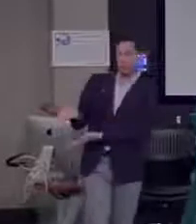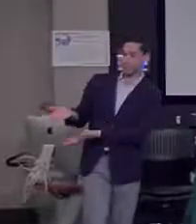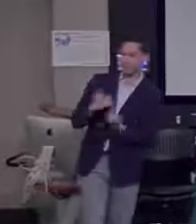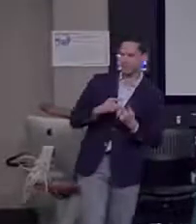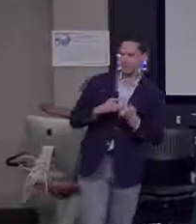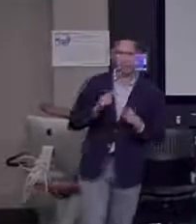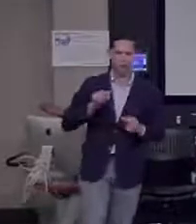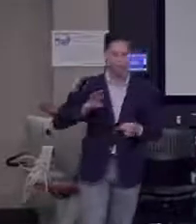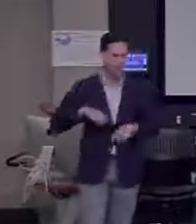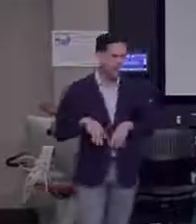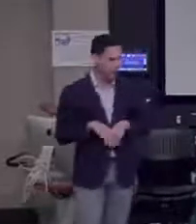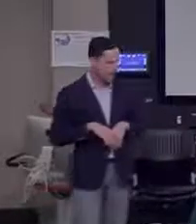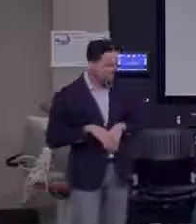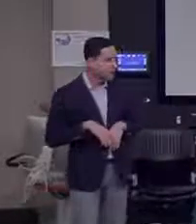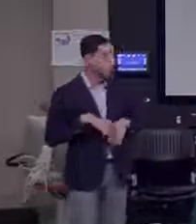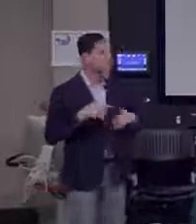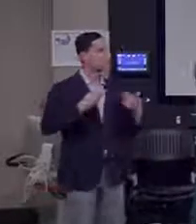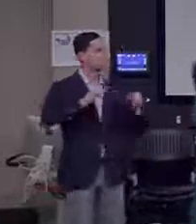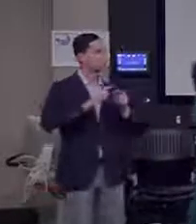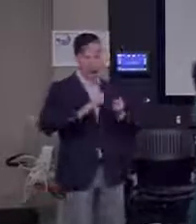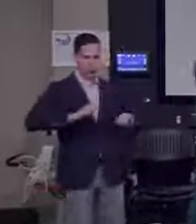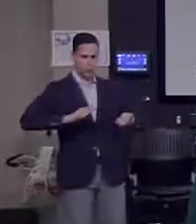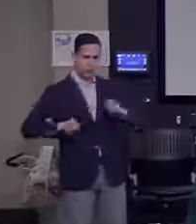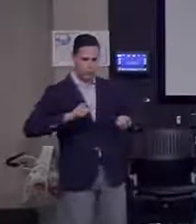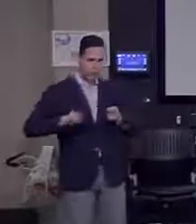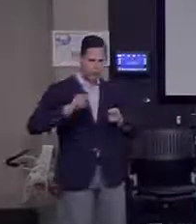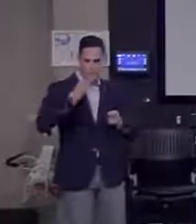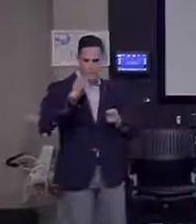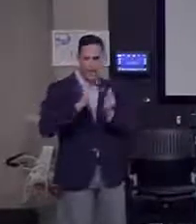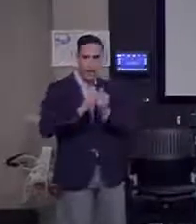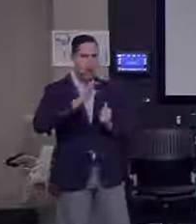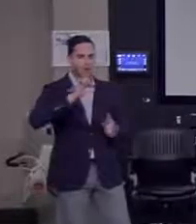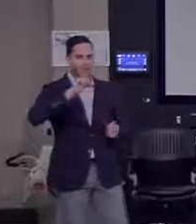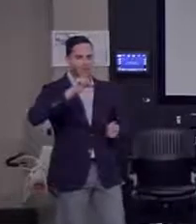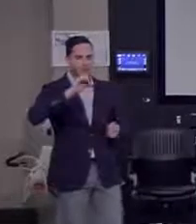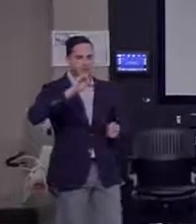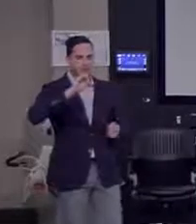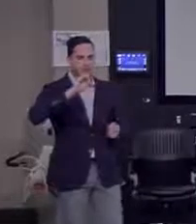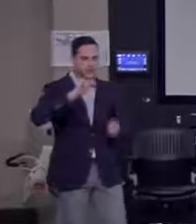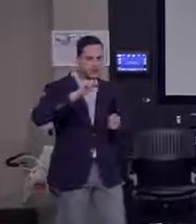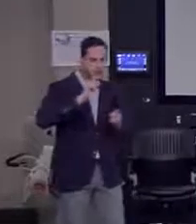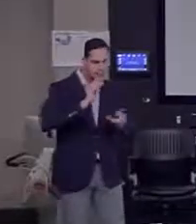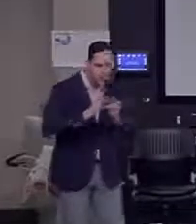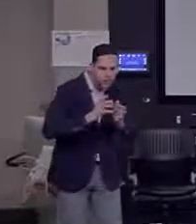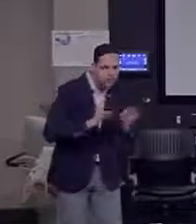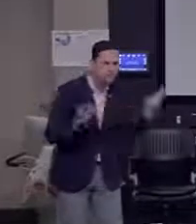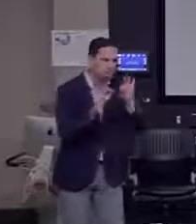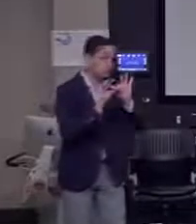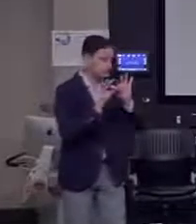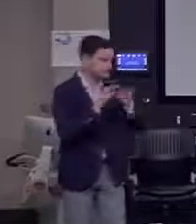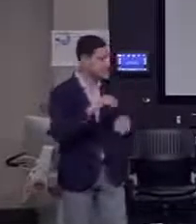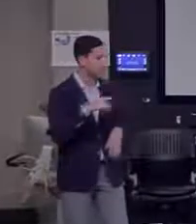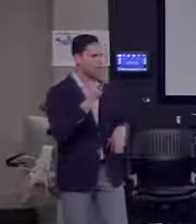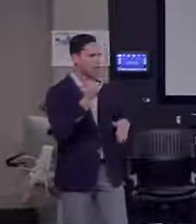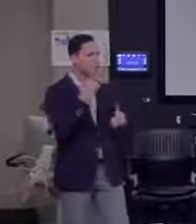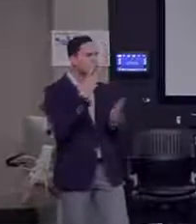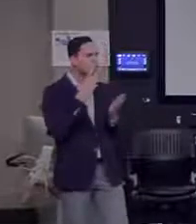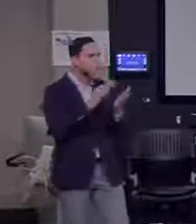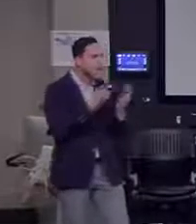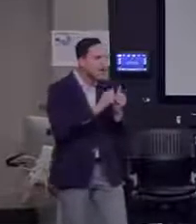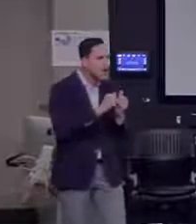contingent interaction by looking at learning in video chats. This paper's